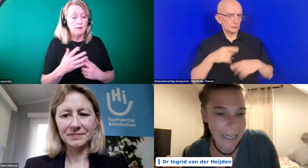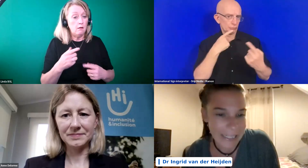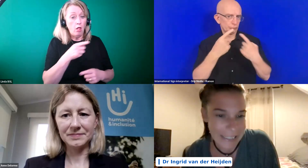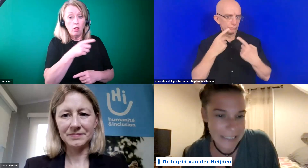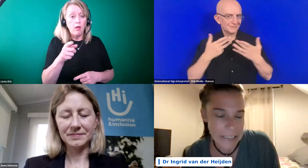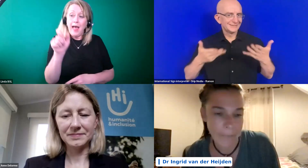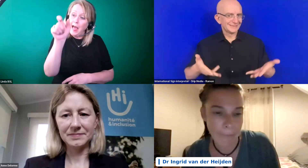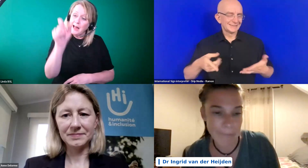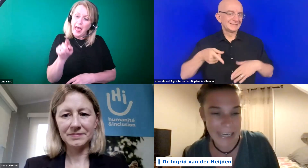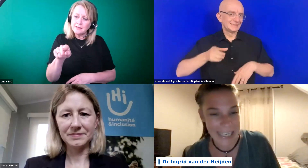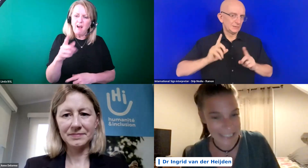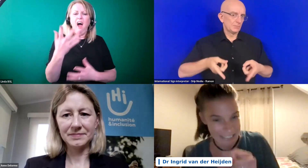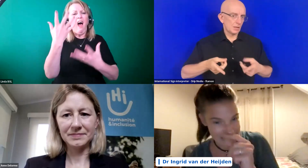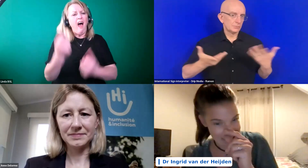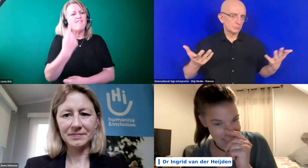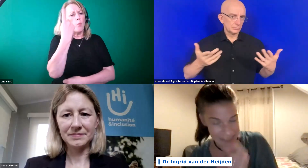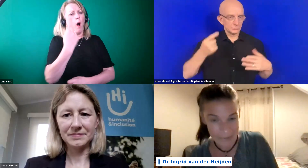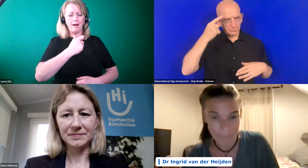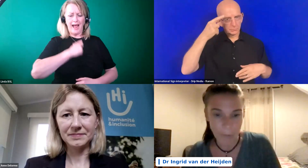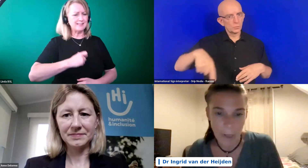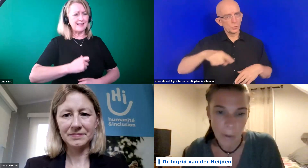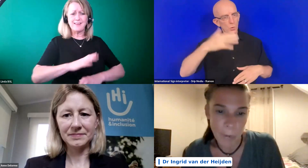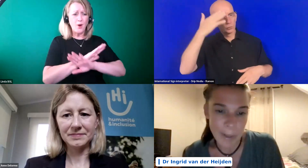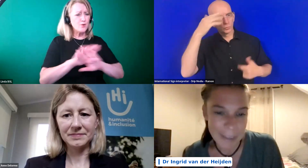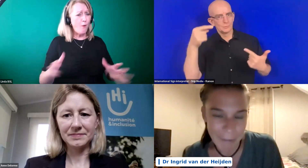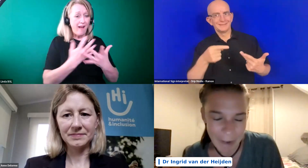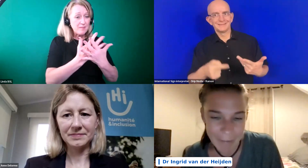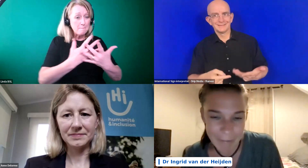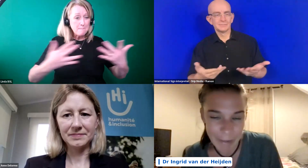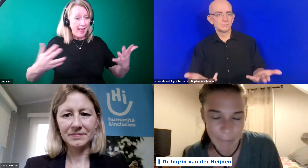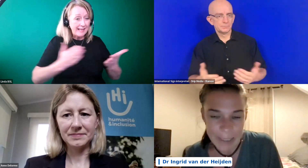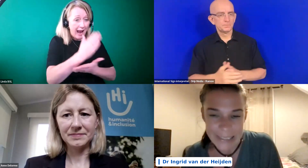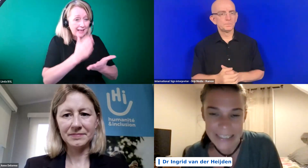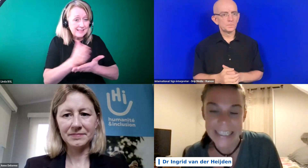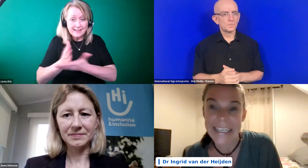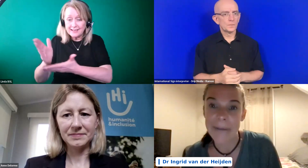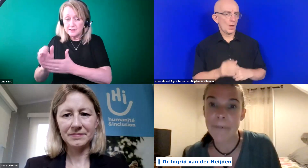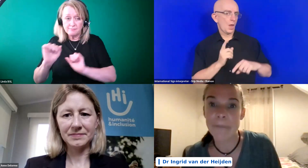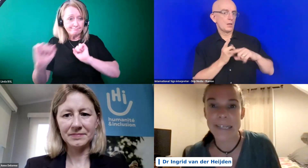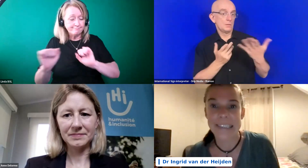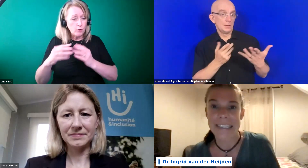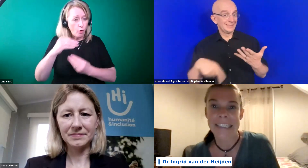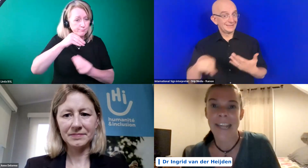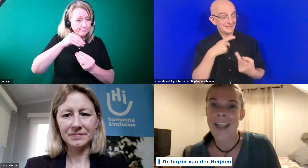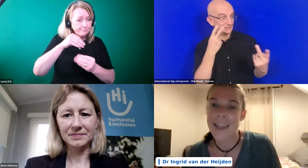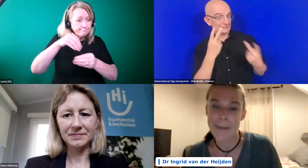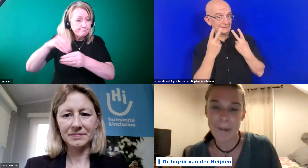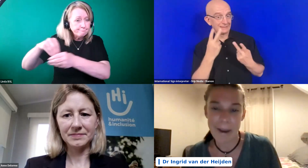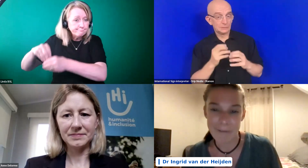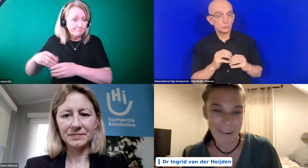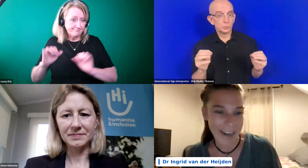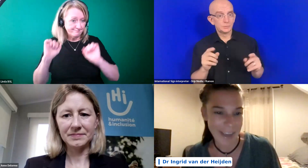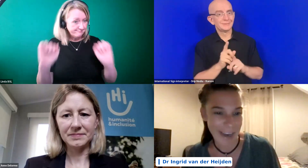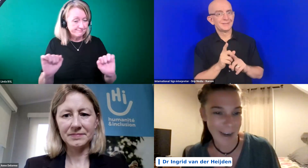as one identity, but many identities with differing vulnerabilities and capabilities that